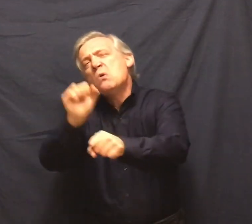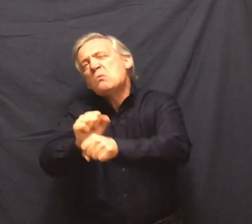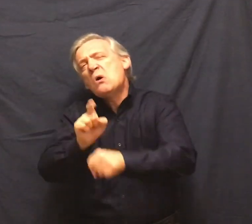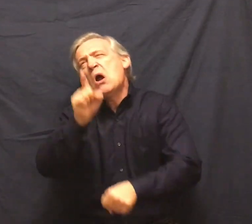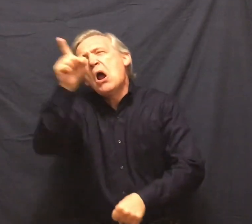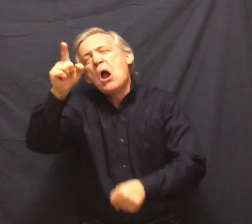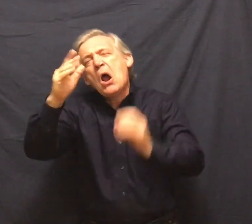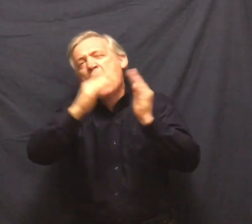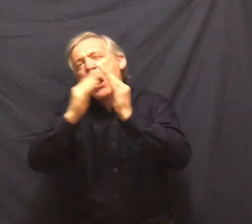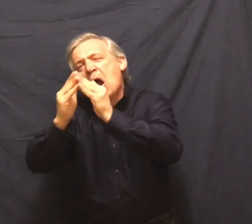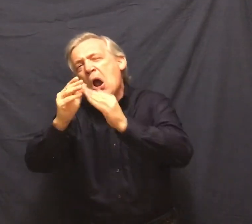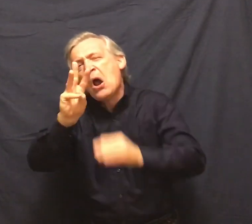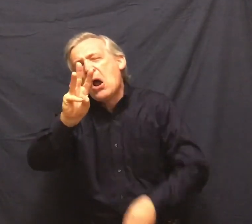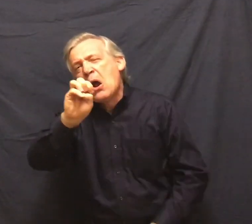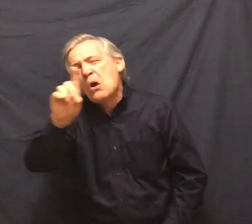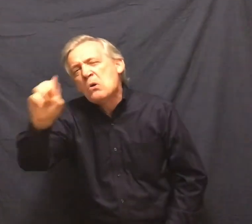Job was done, said George promptly.